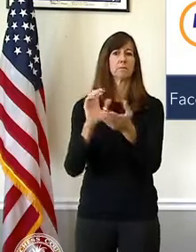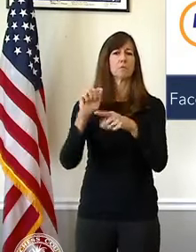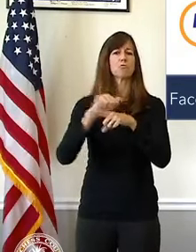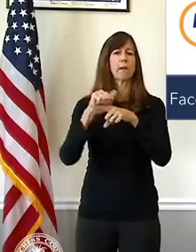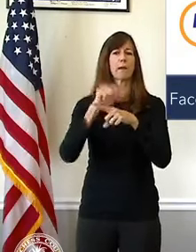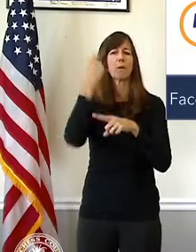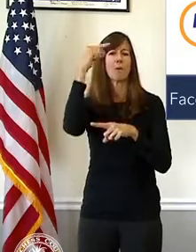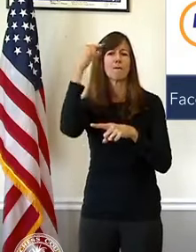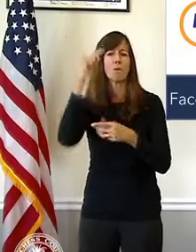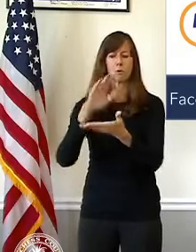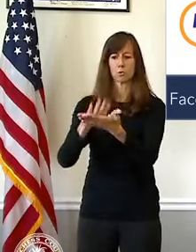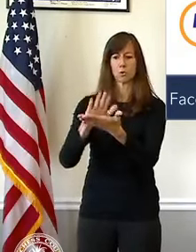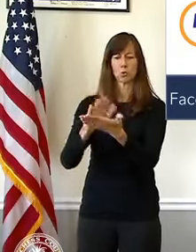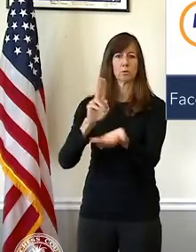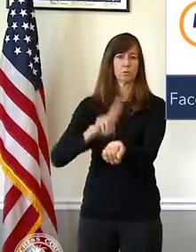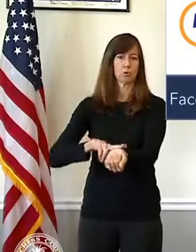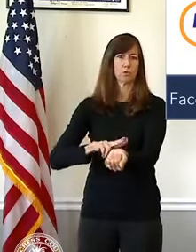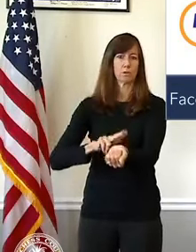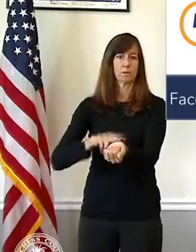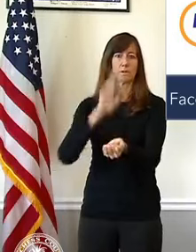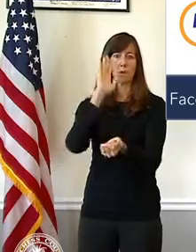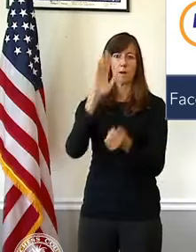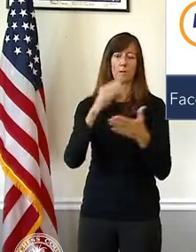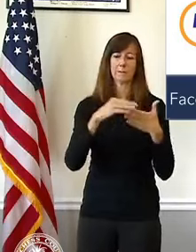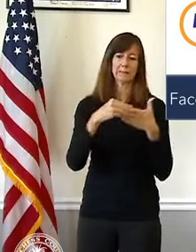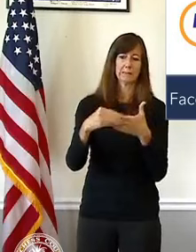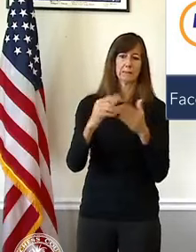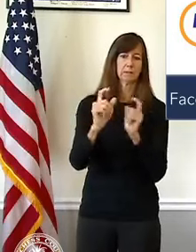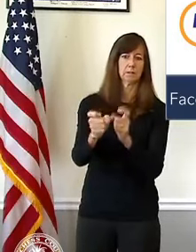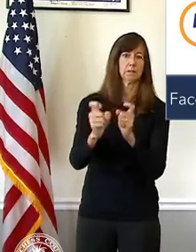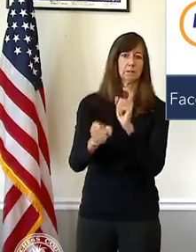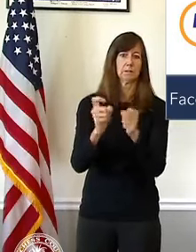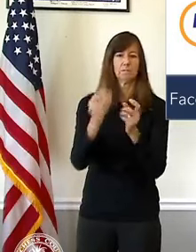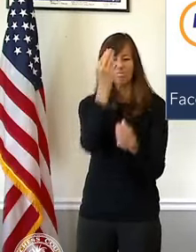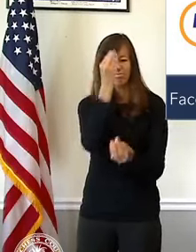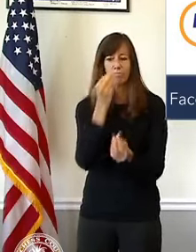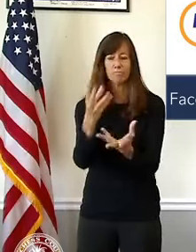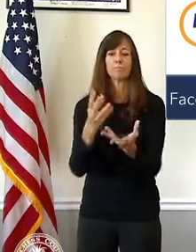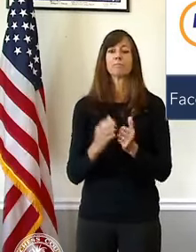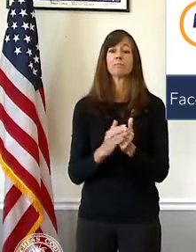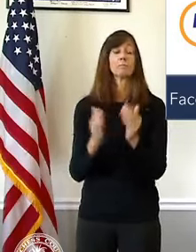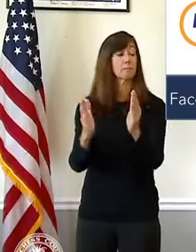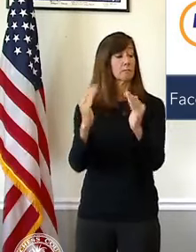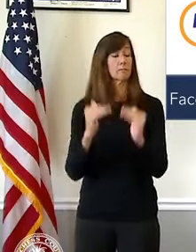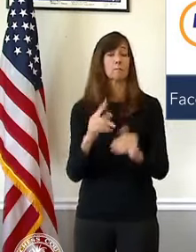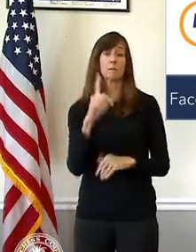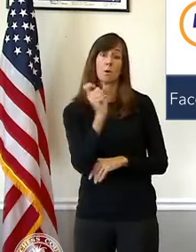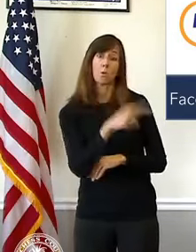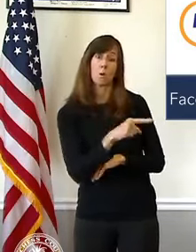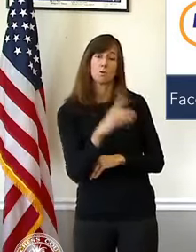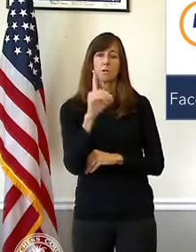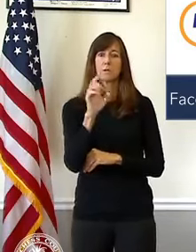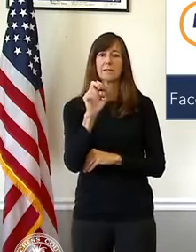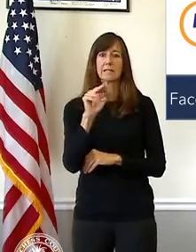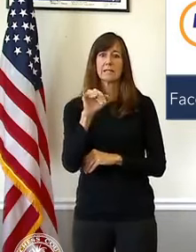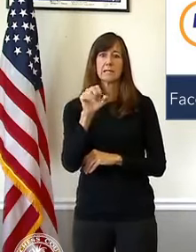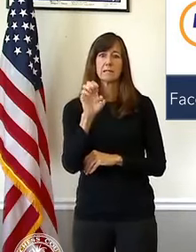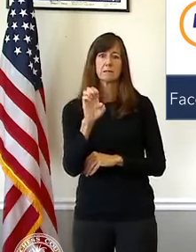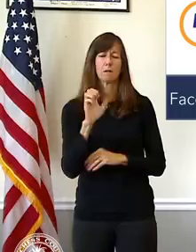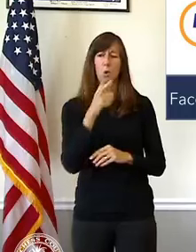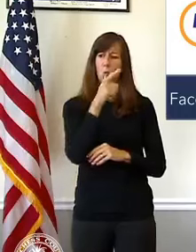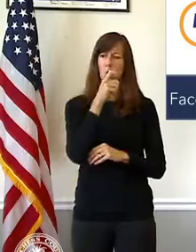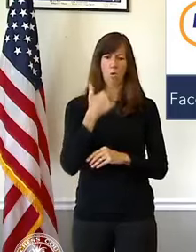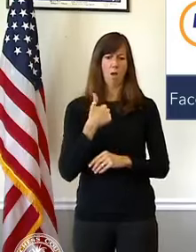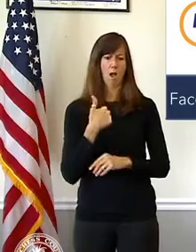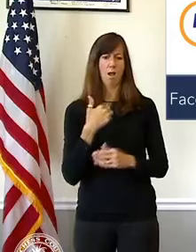to provide guidance to all of them as well. Denise, who do I contact to volunteer with elections? Well, I'll tell